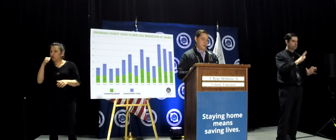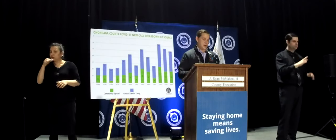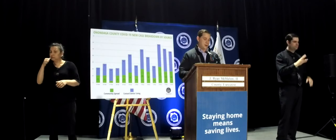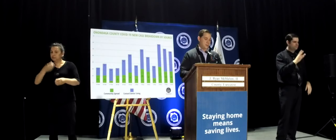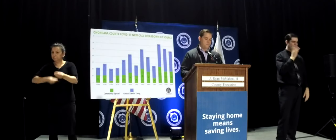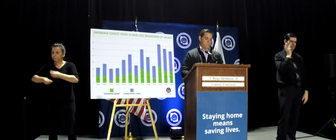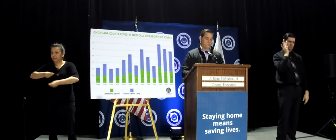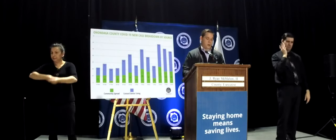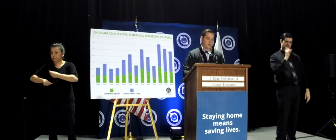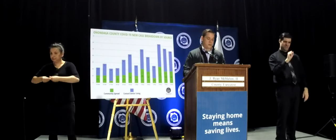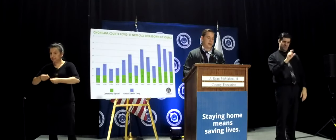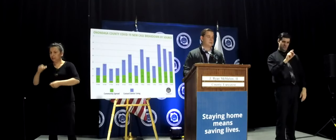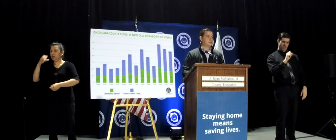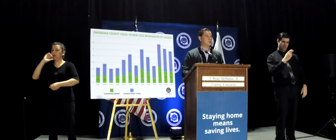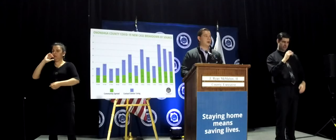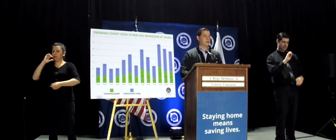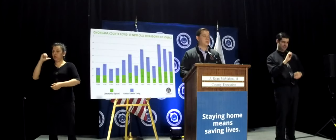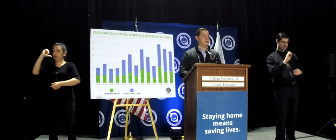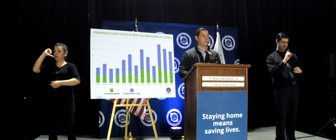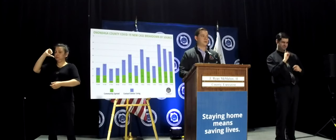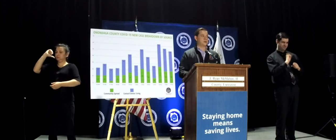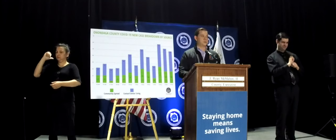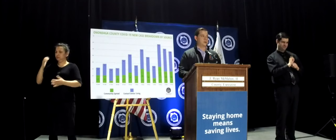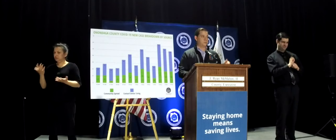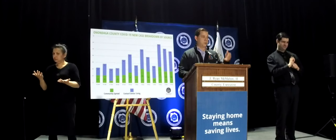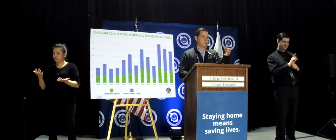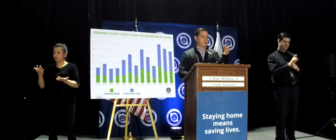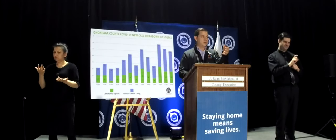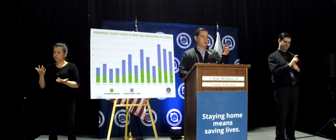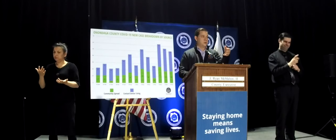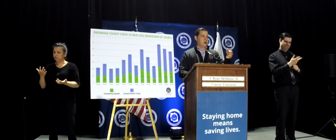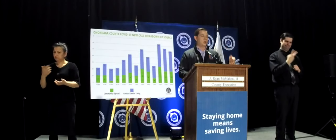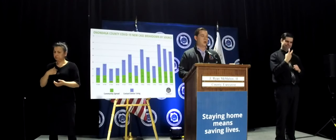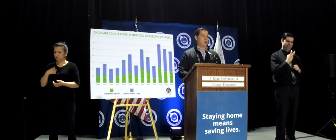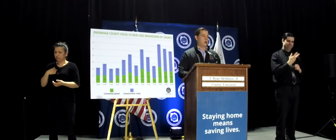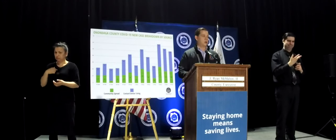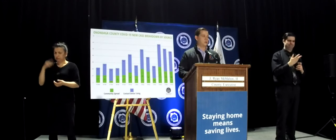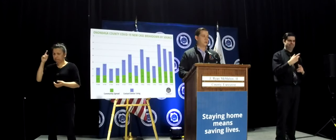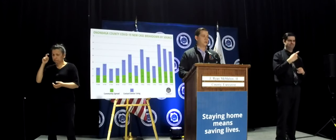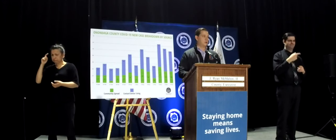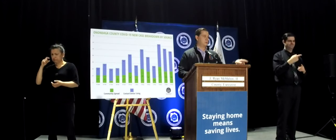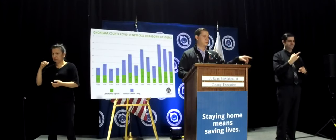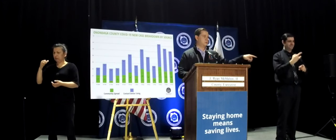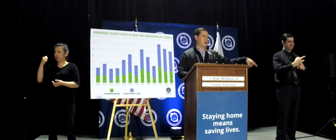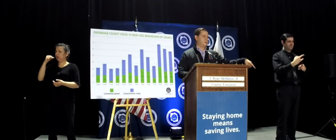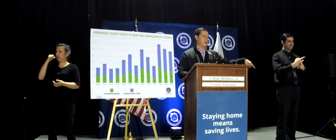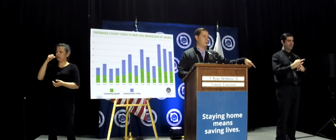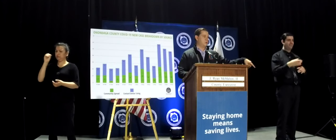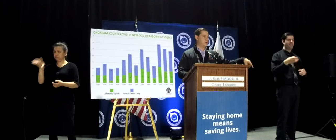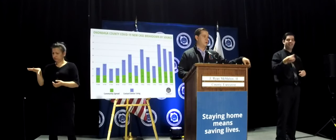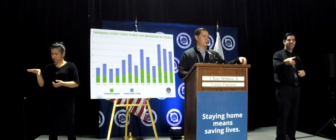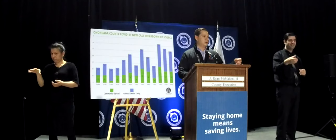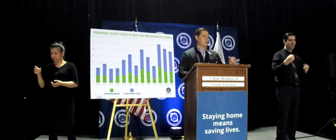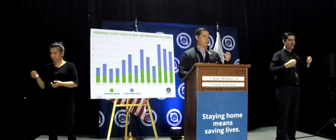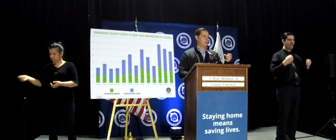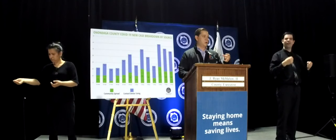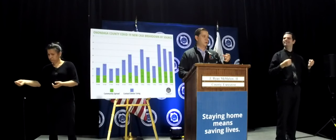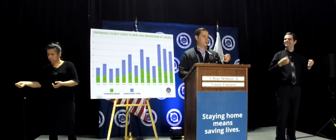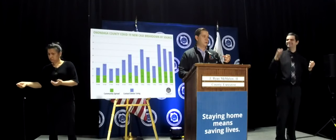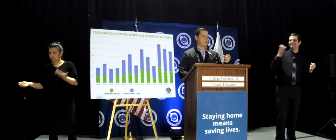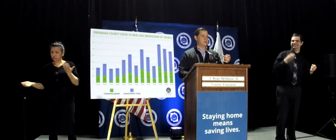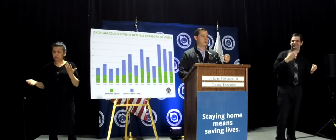not. But yeah, do I have concerns about putting alcohol from that venue